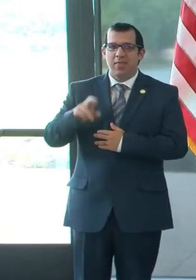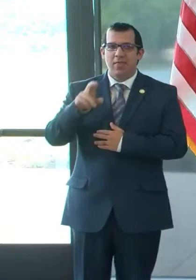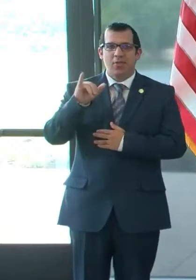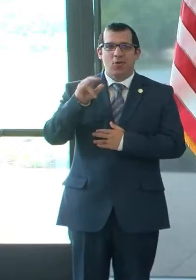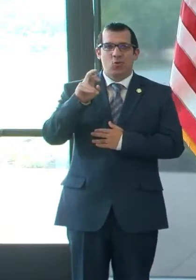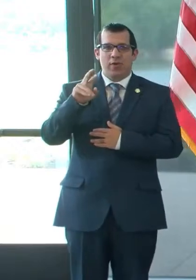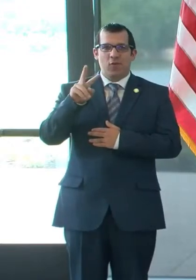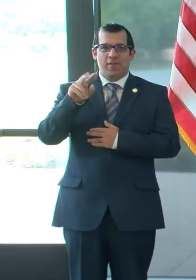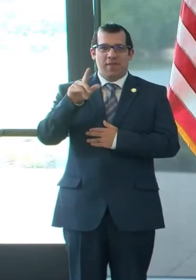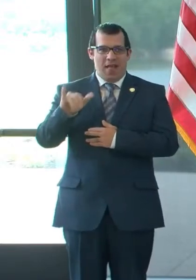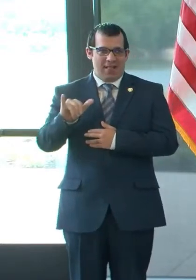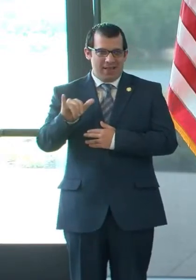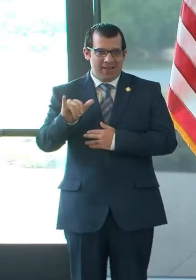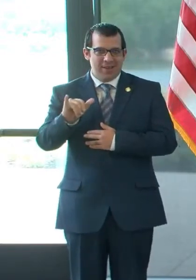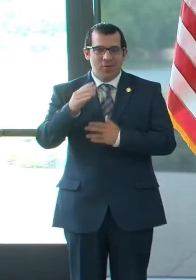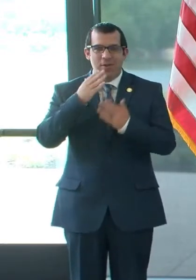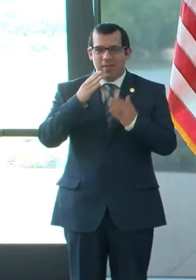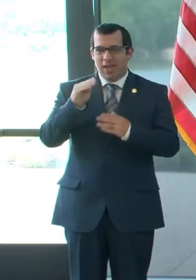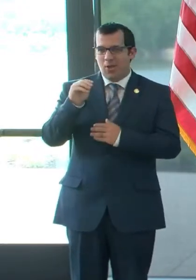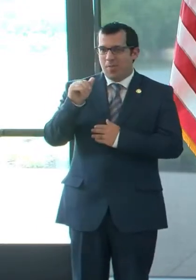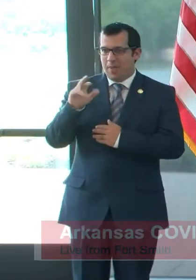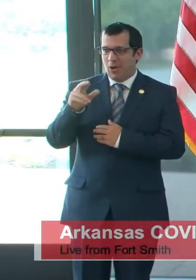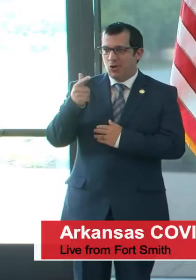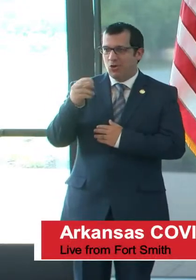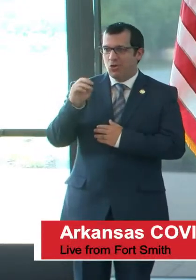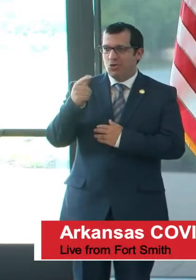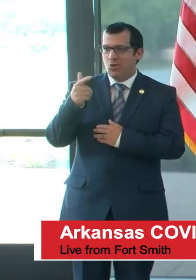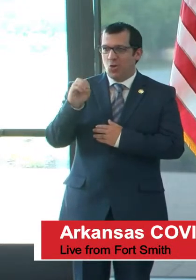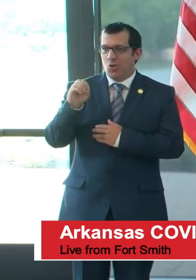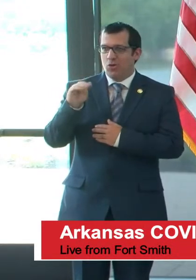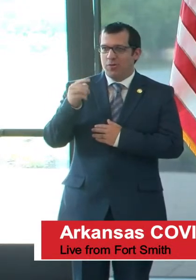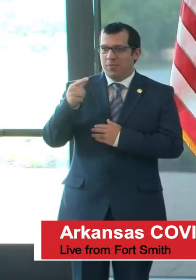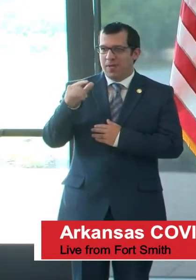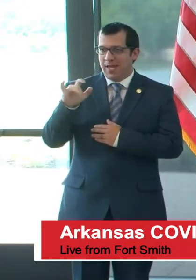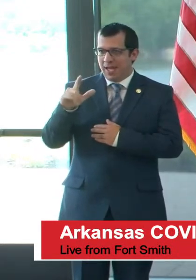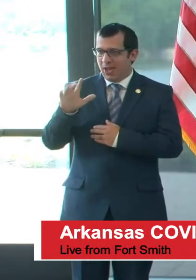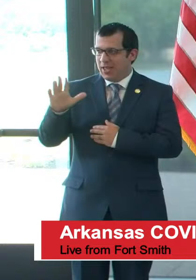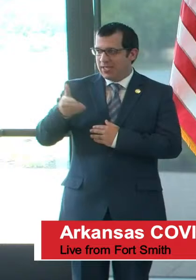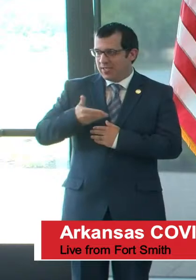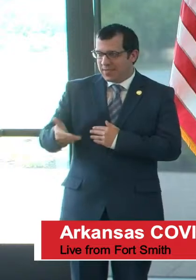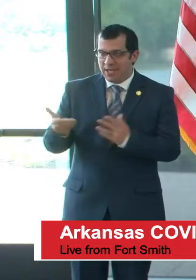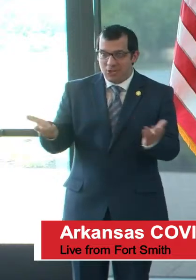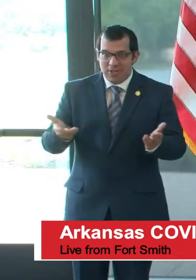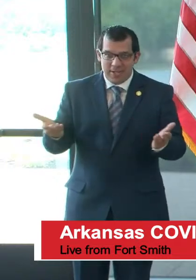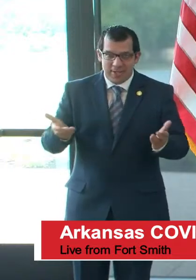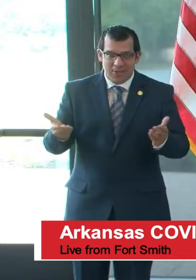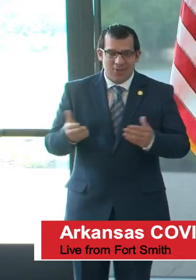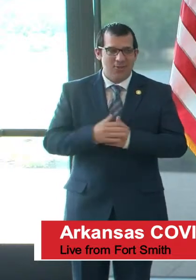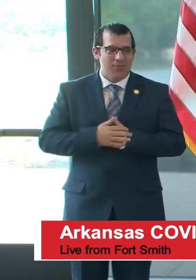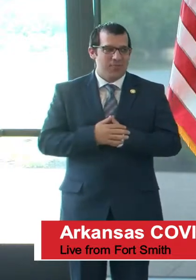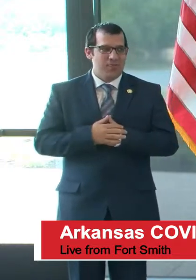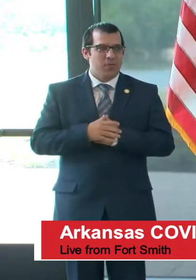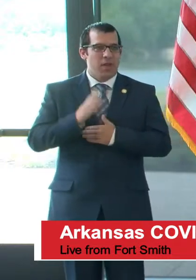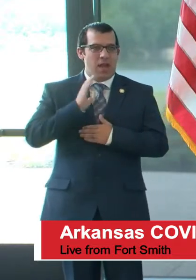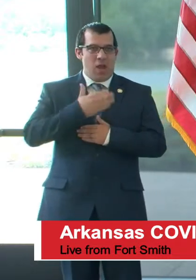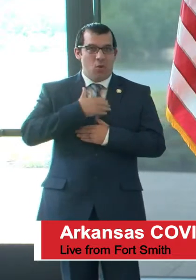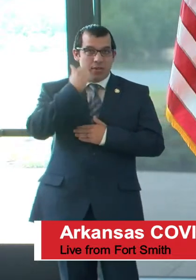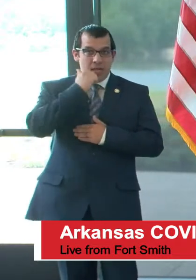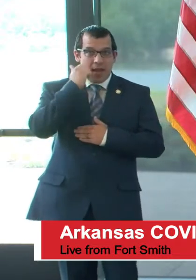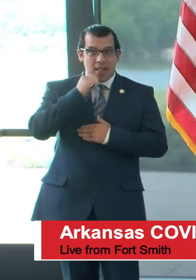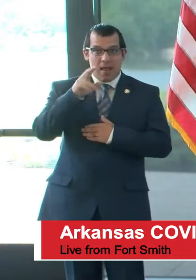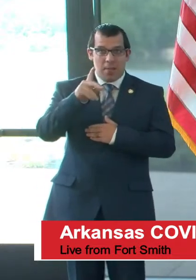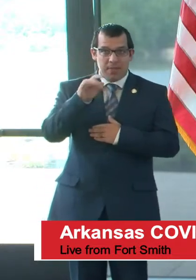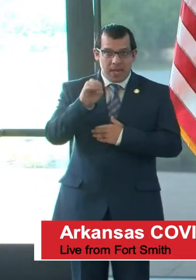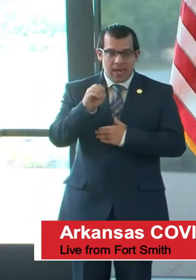I want to thank Mayor George McGill for his invitation here for our daily